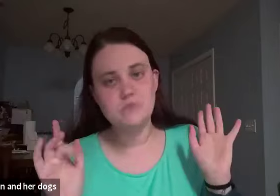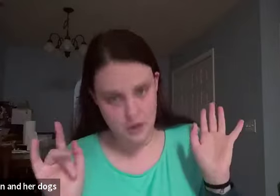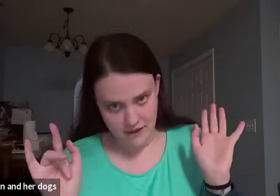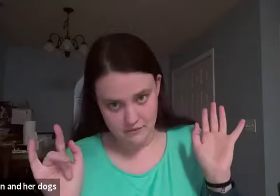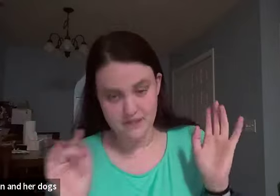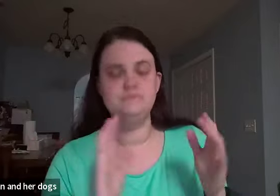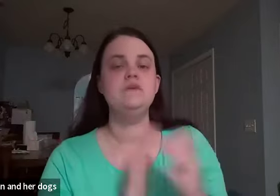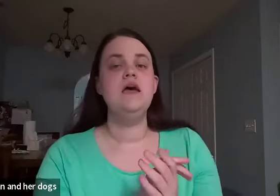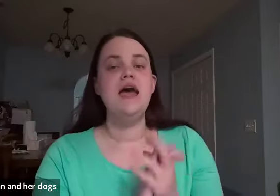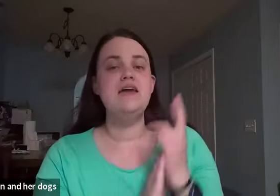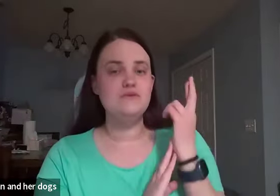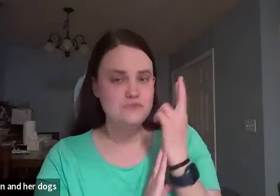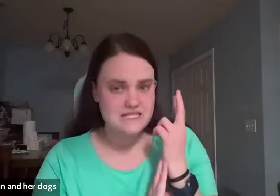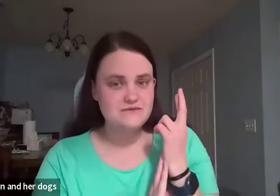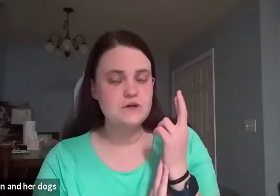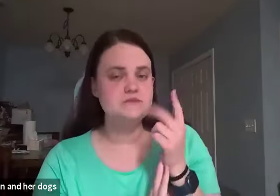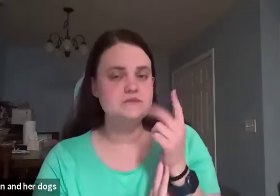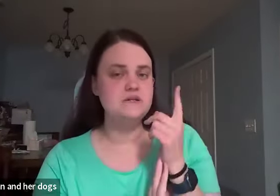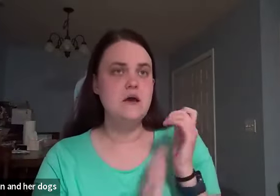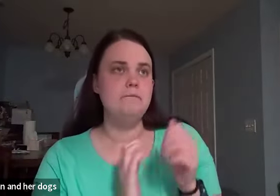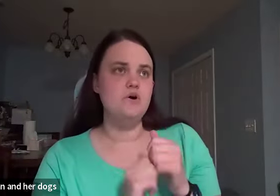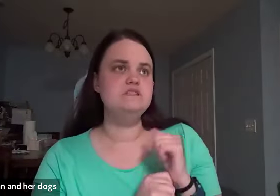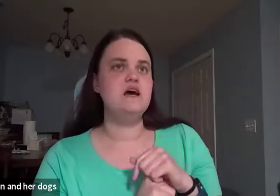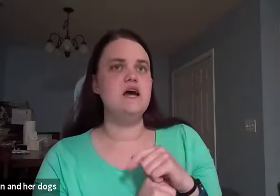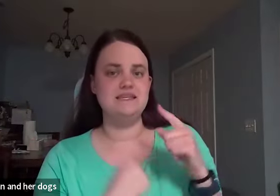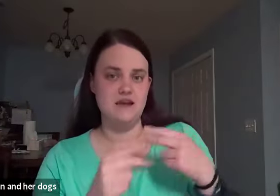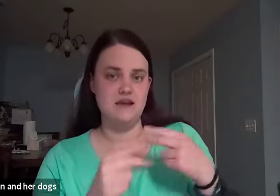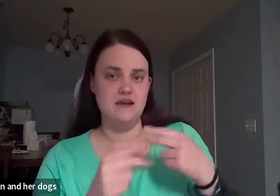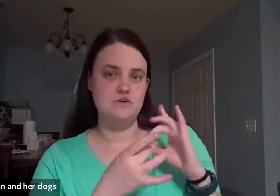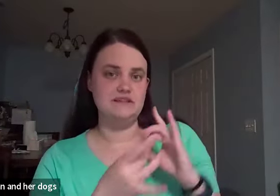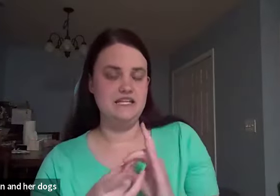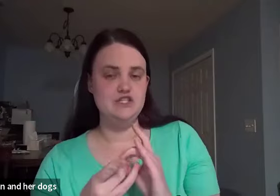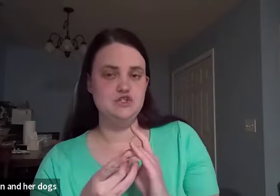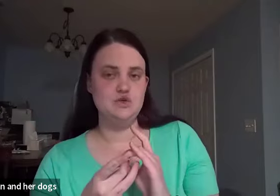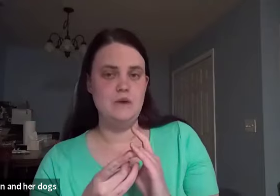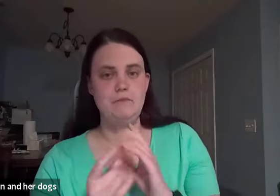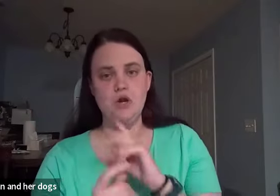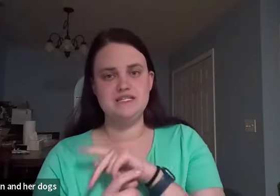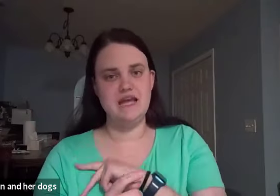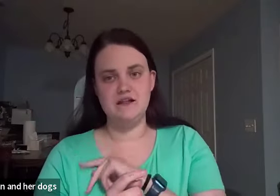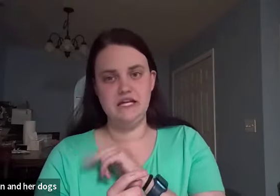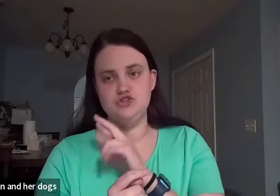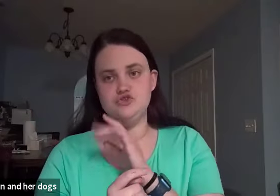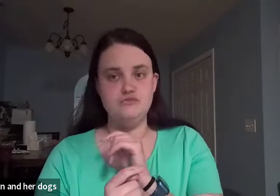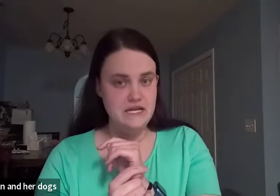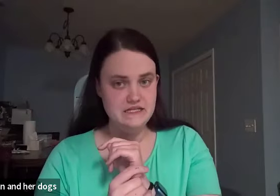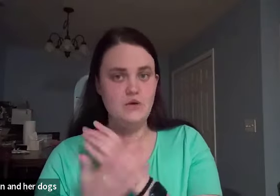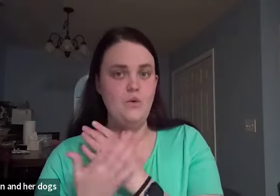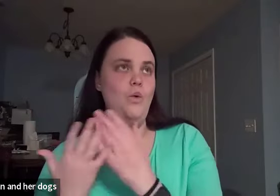doesn't work that way. And the reason for it is because most of the time a sign name relates to a personality trait